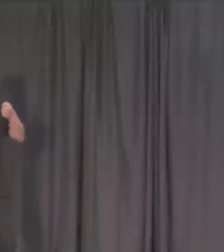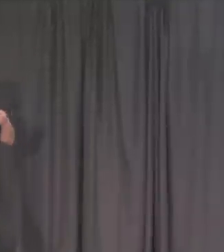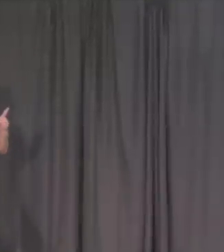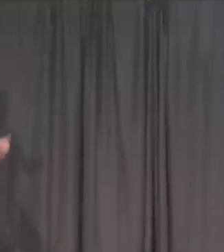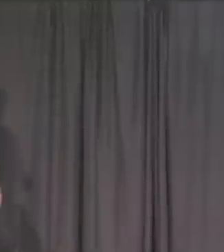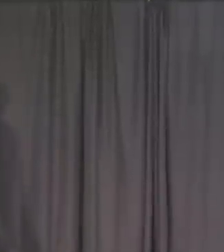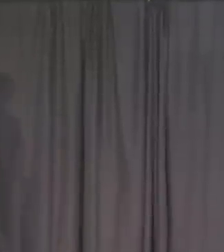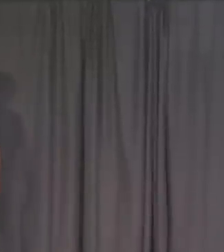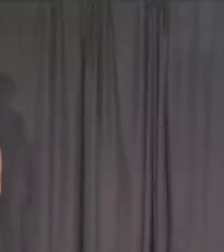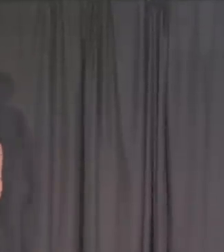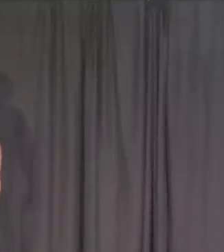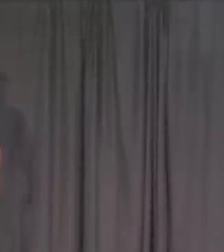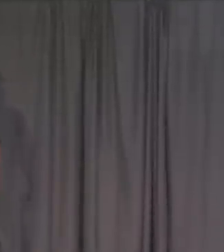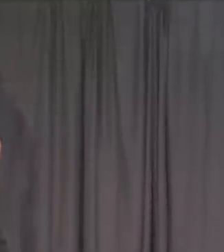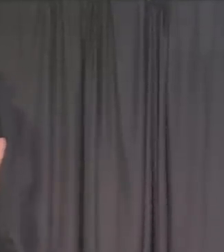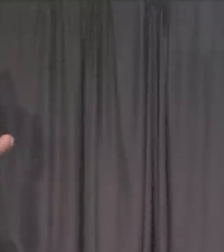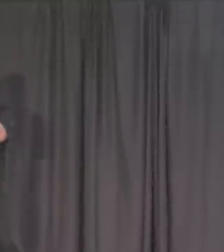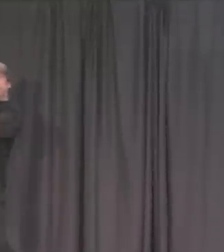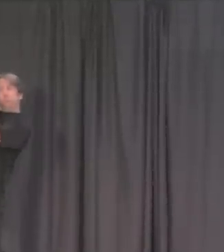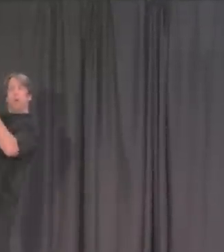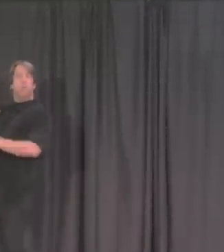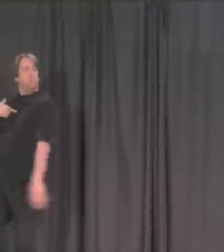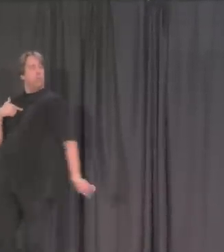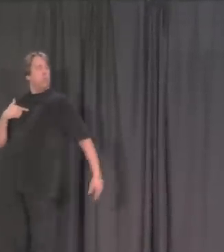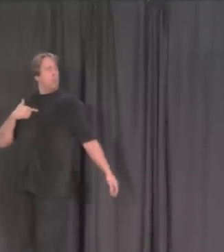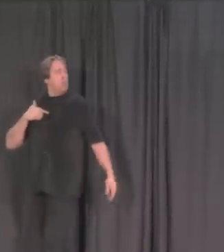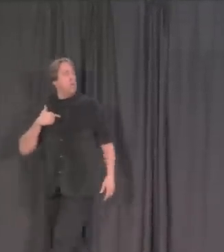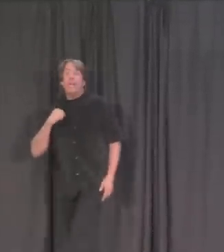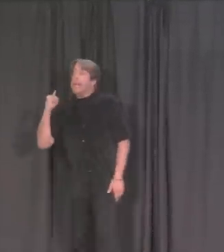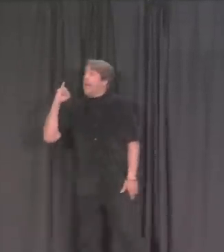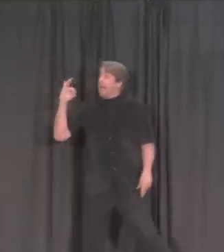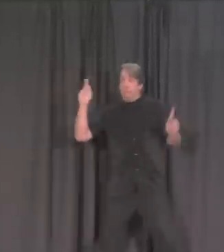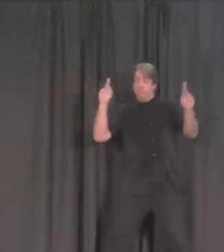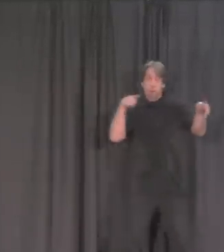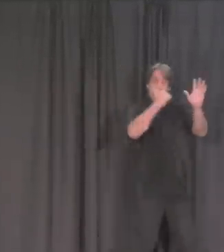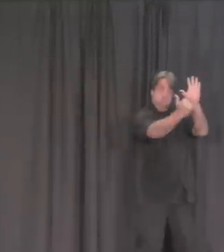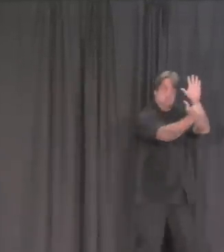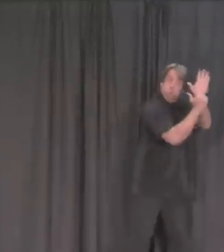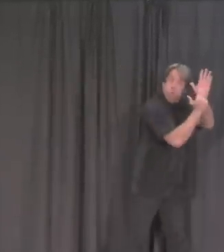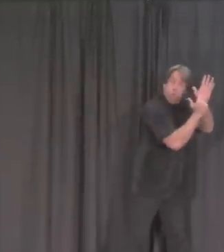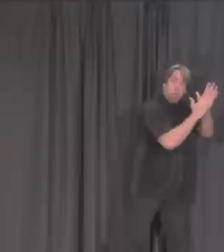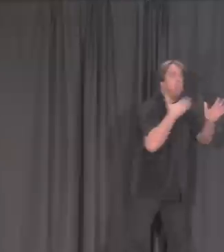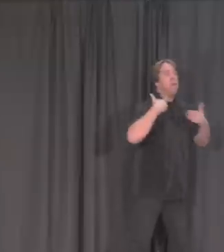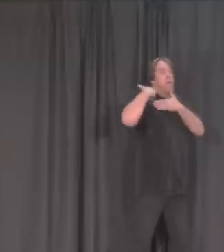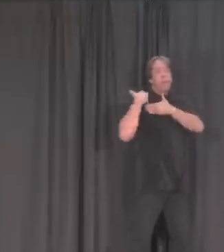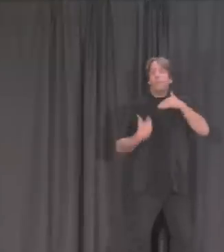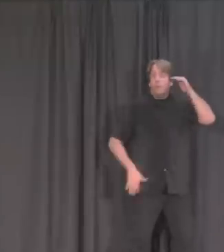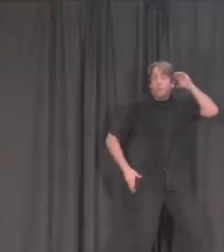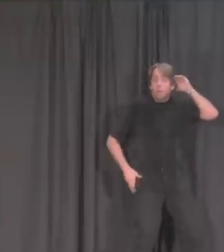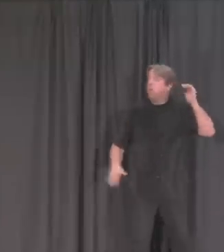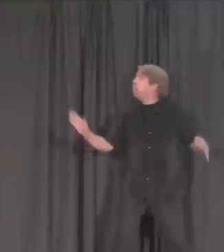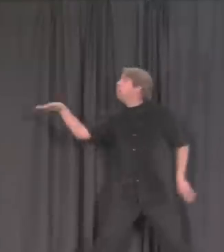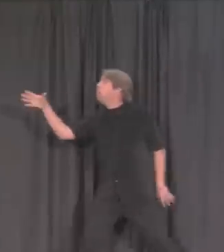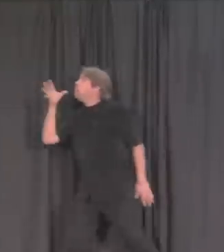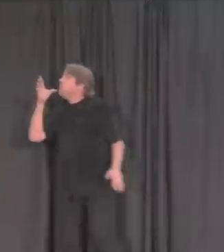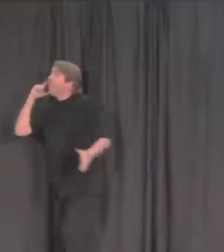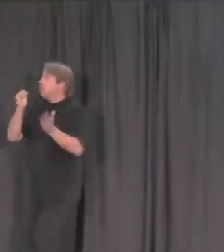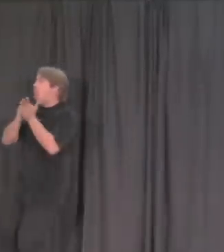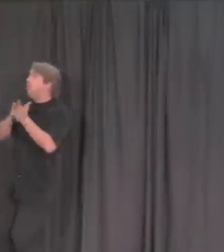Allow me to pause here for a minute. I have to tell you, my parents, as I was growing up, relied on me. If somebody knocked the door, I went, mom, mom,